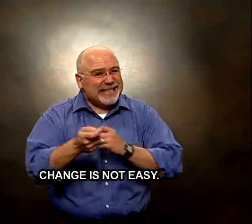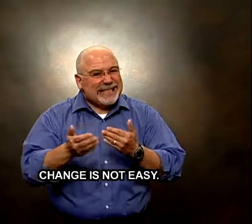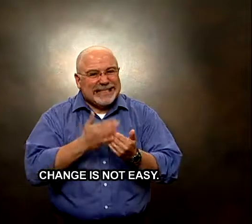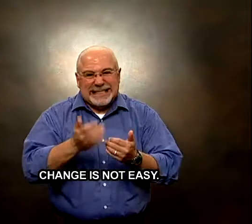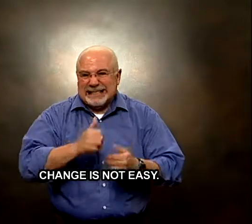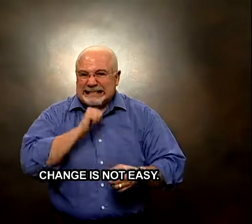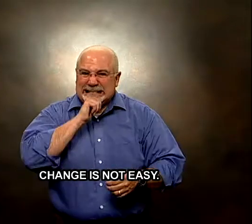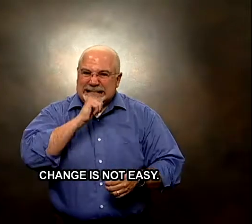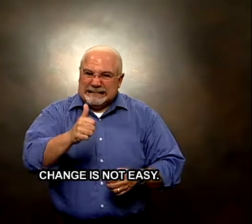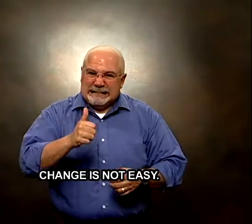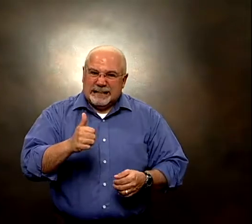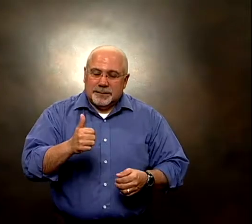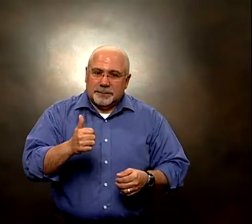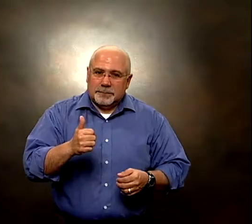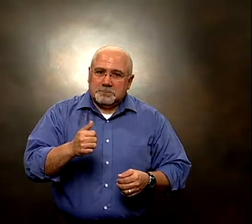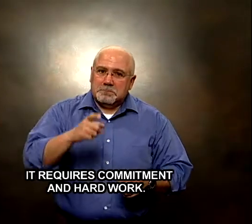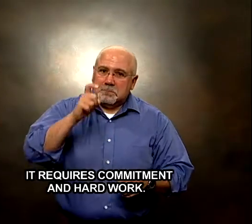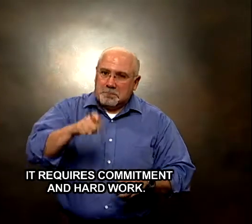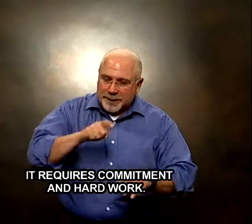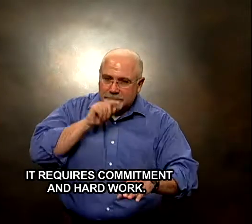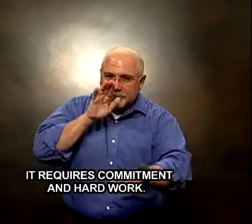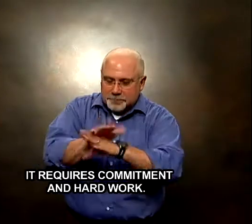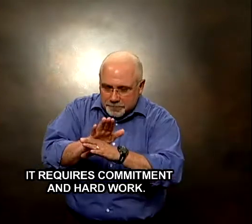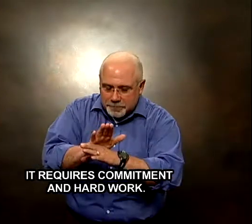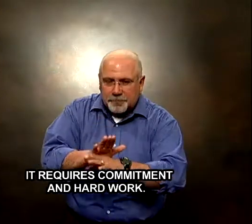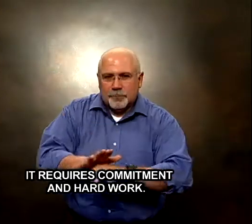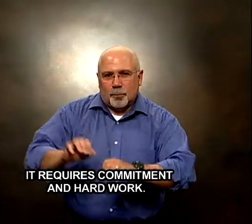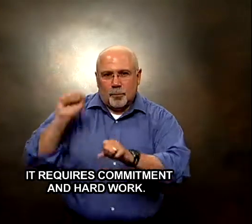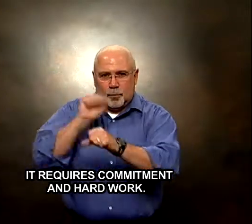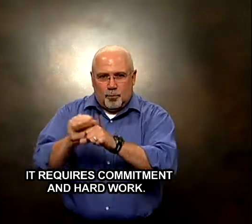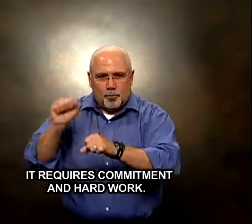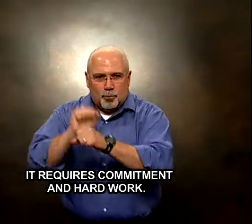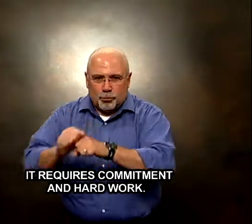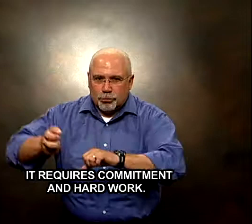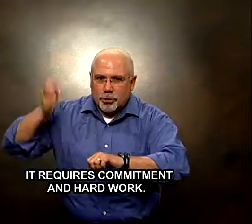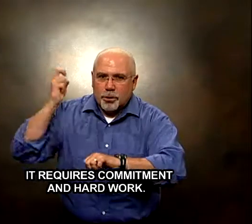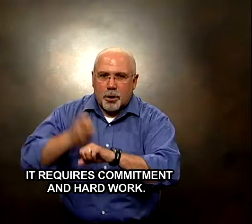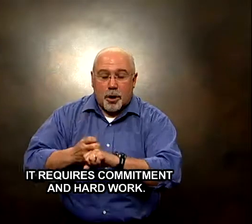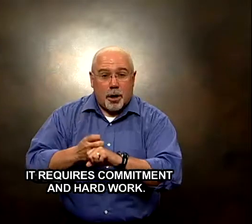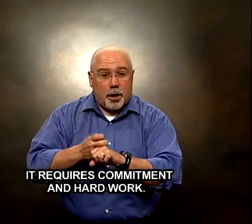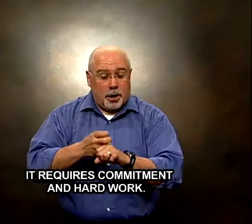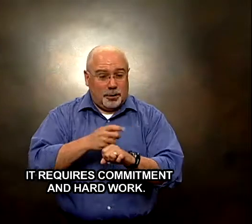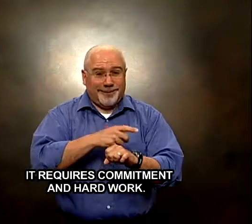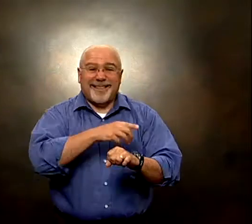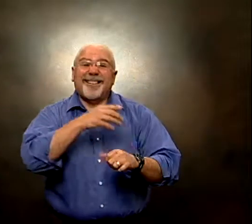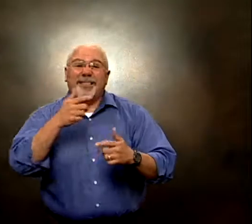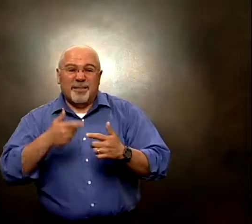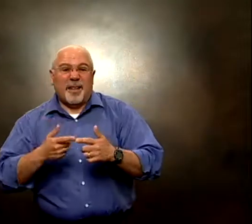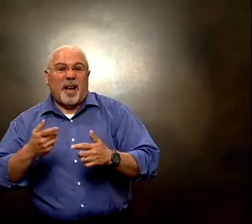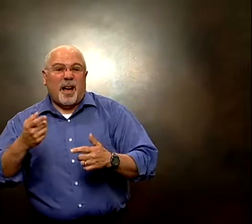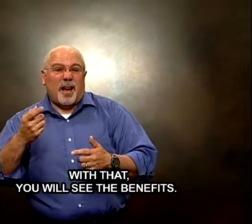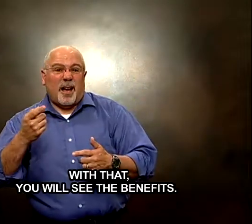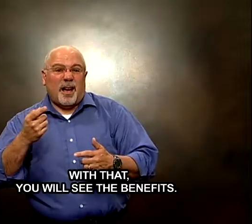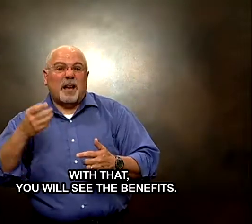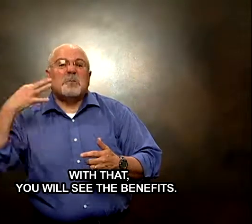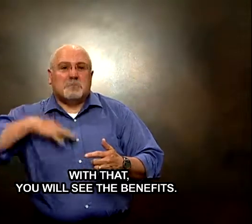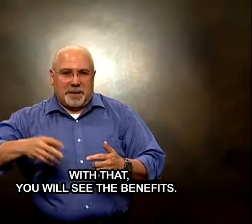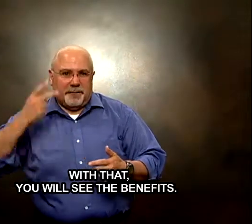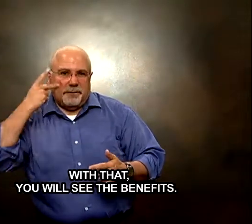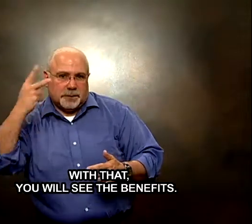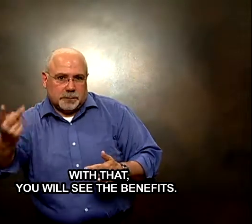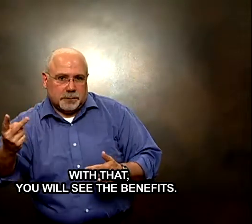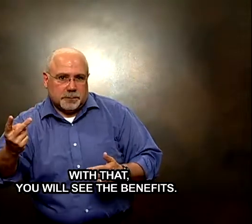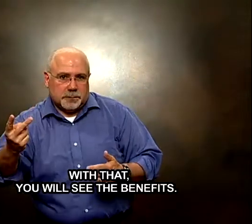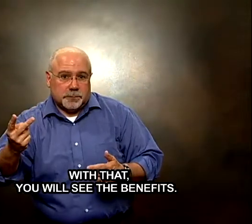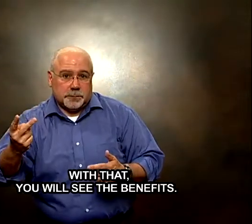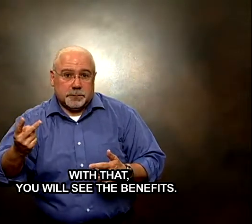Change is not easy. It requires commitment and hard work. With that,